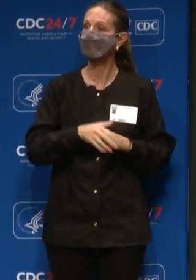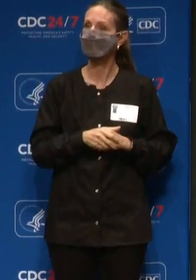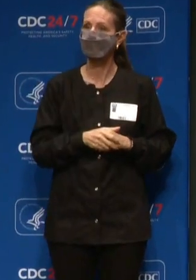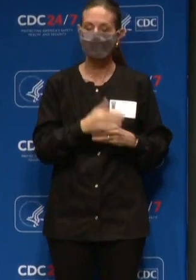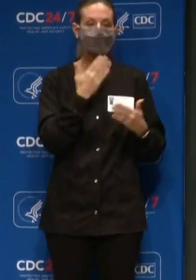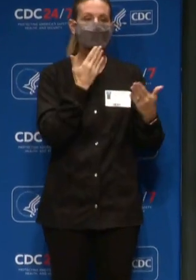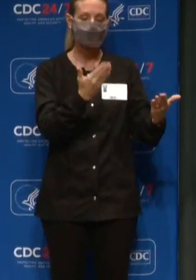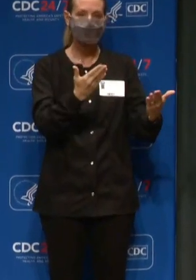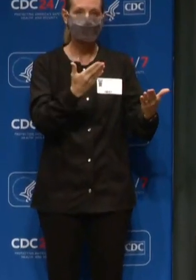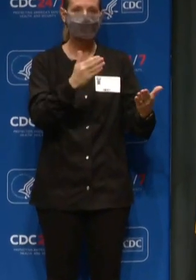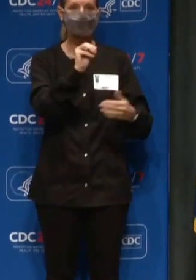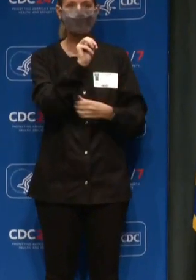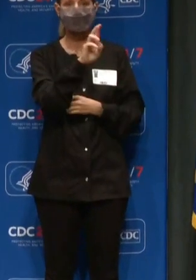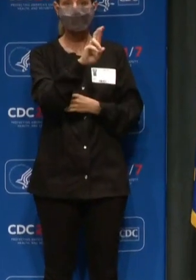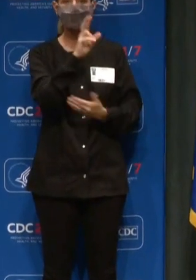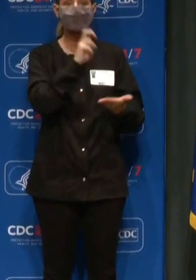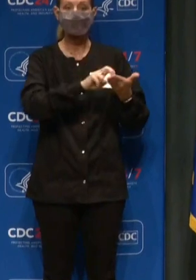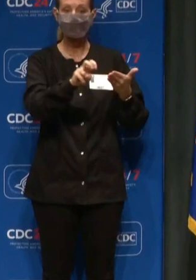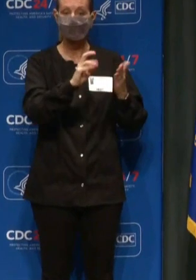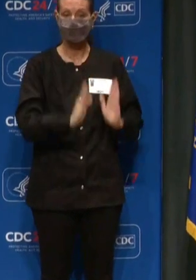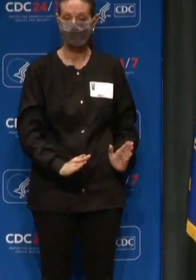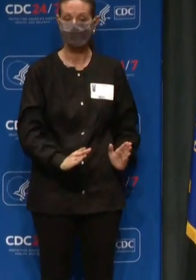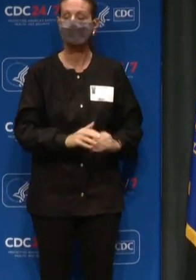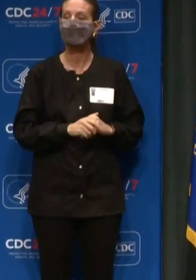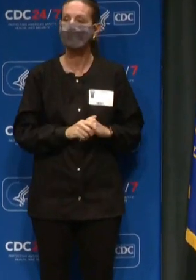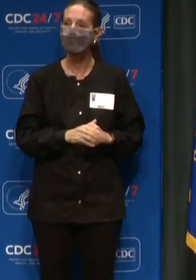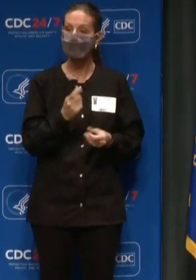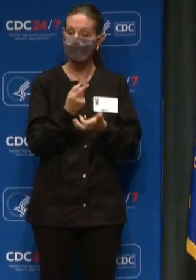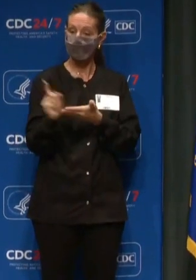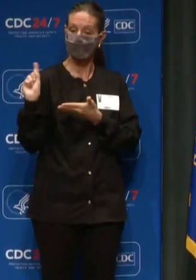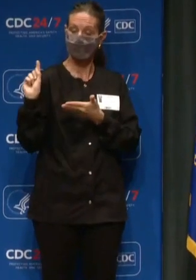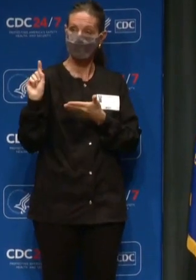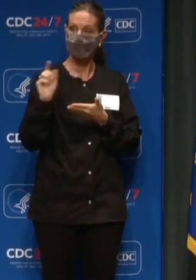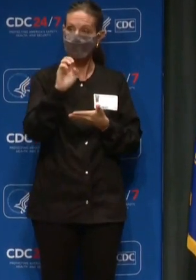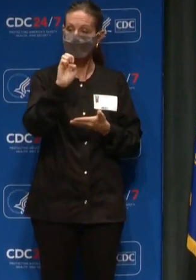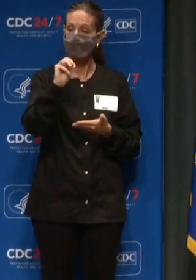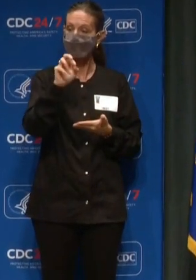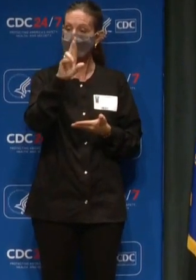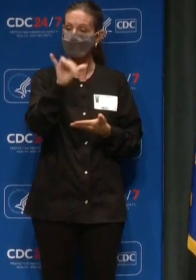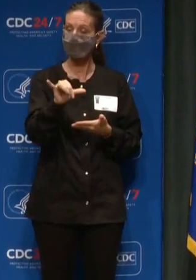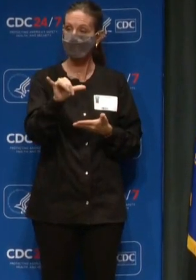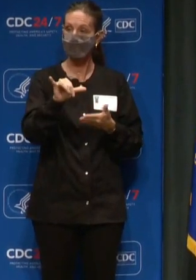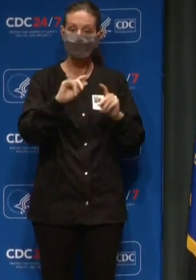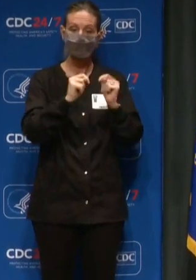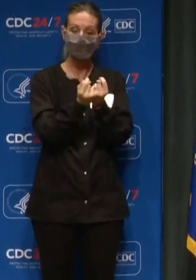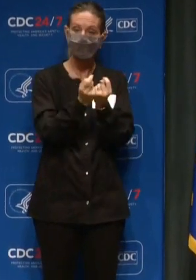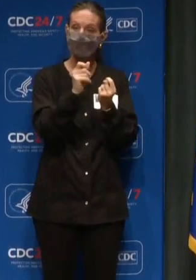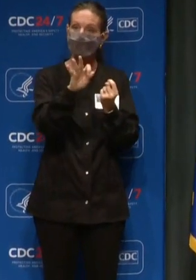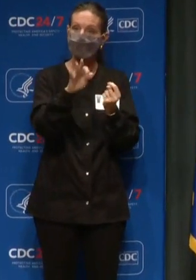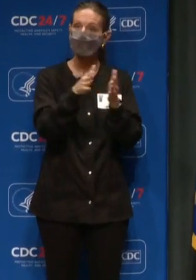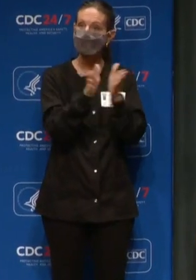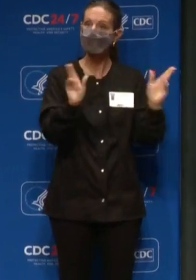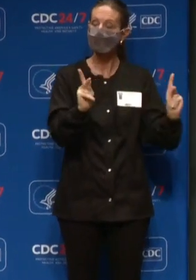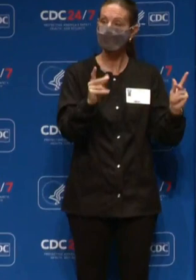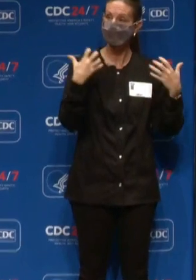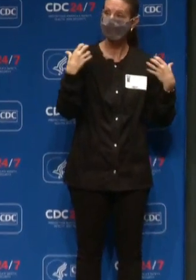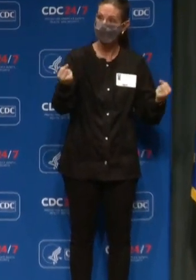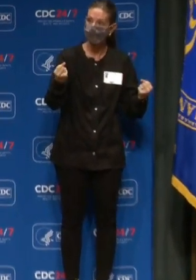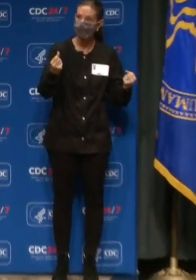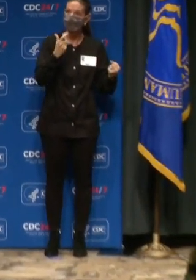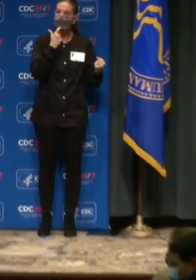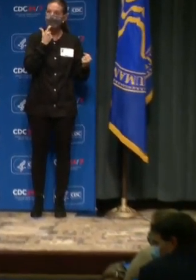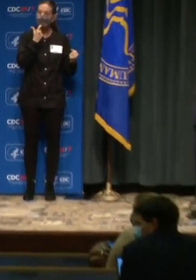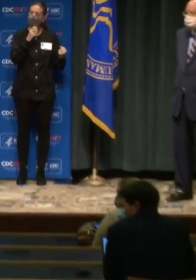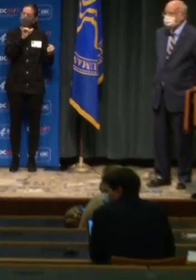Thank you, Mr. Secretary. Last week, Emory University's Dean of Public Health called your agency's undermining of the